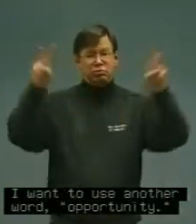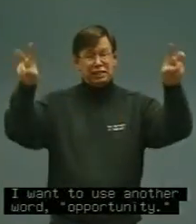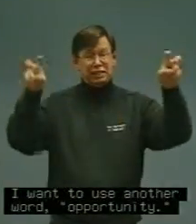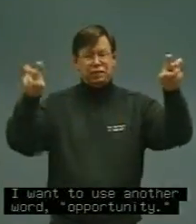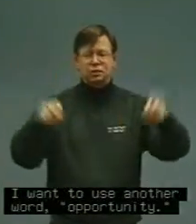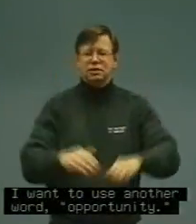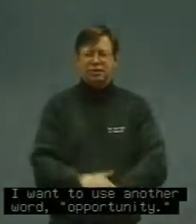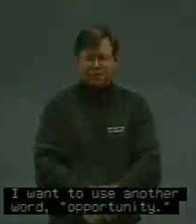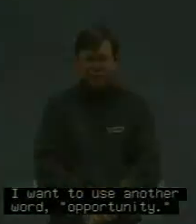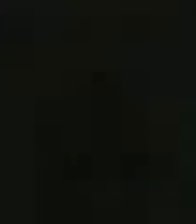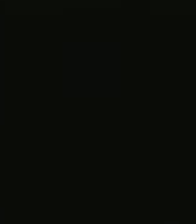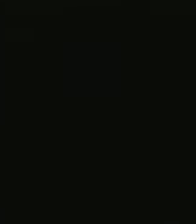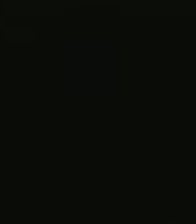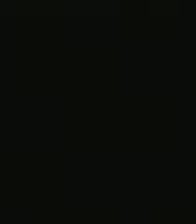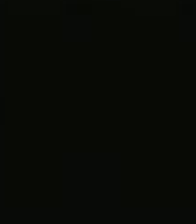I want to use another word, opportunity.